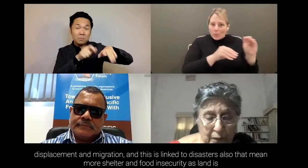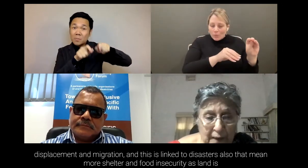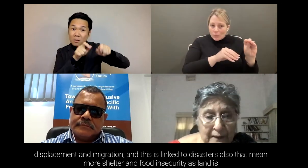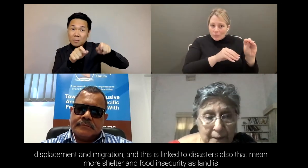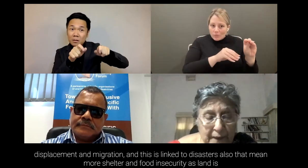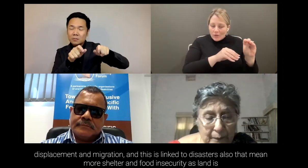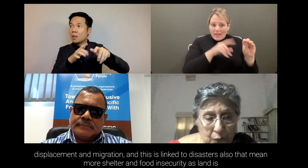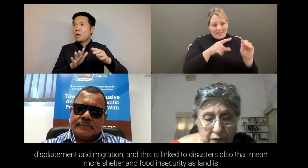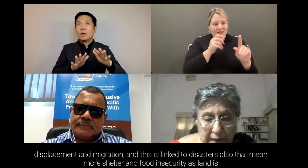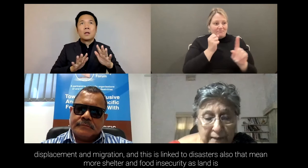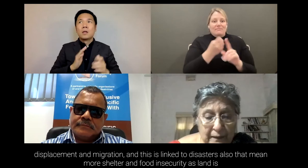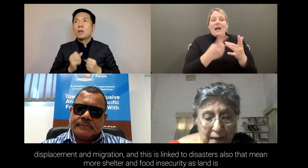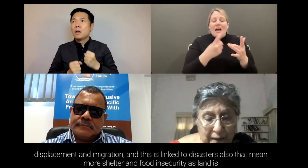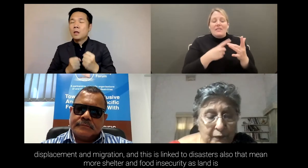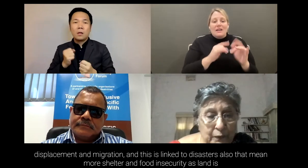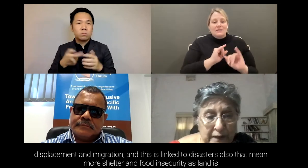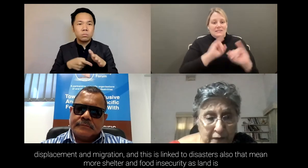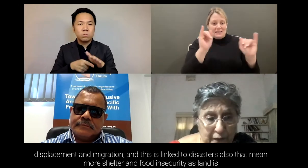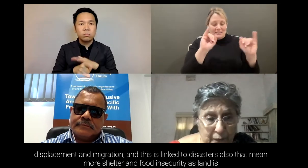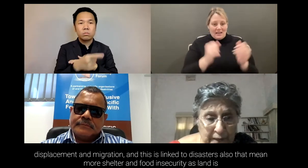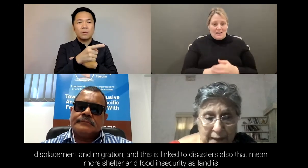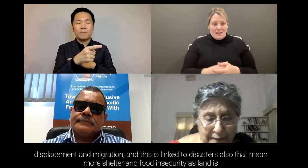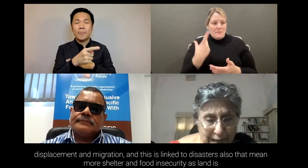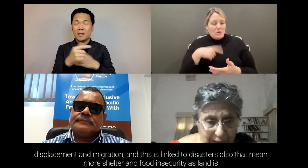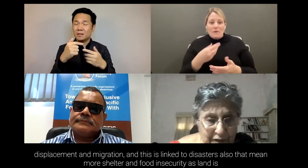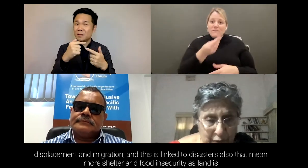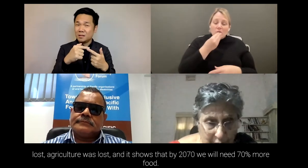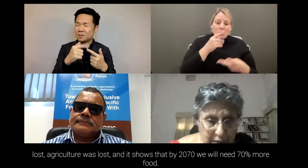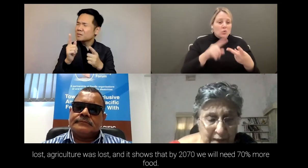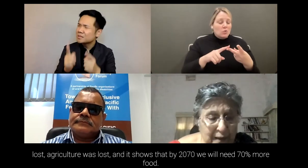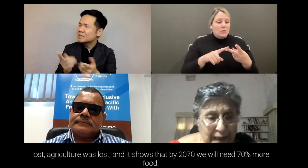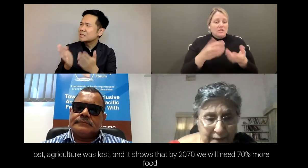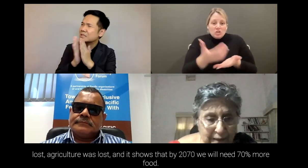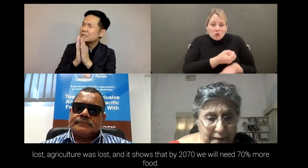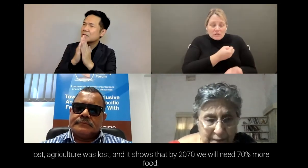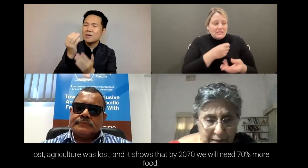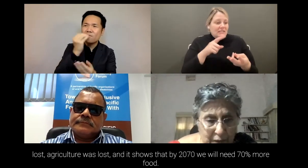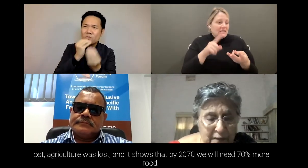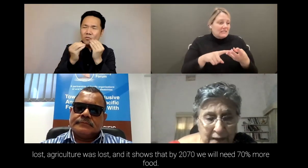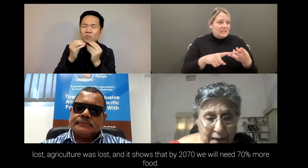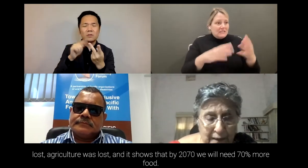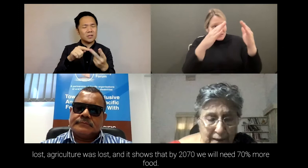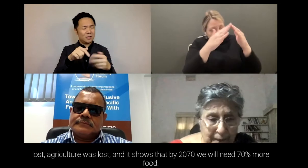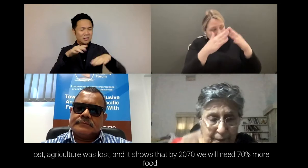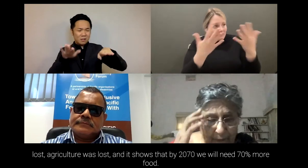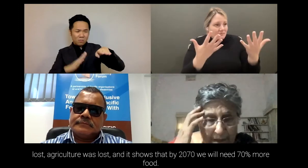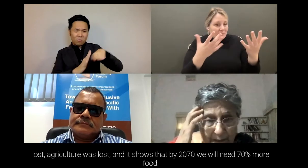also. That means both shelter and food insecurity, as land is lost, agriculture is lost,